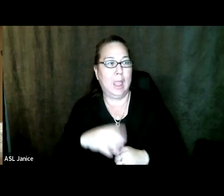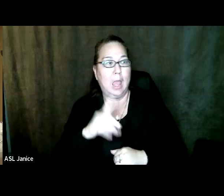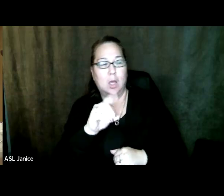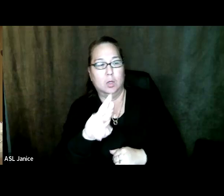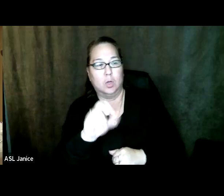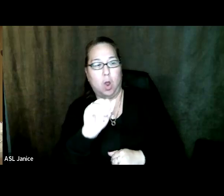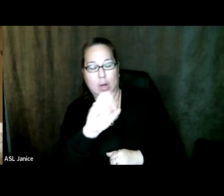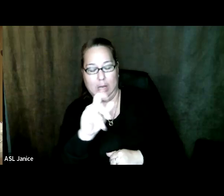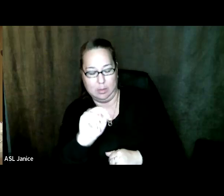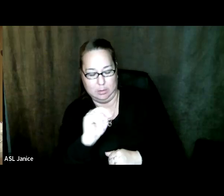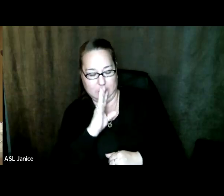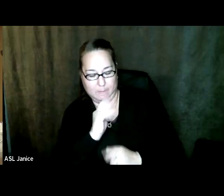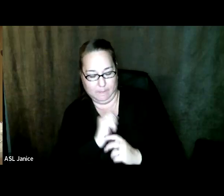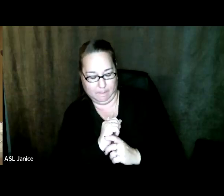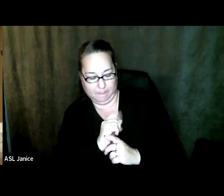that